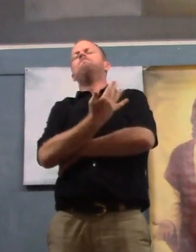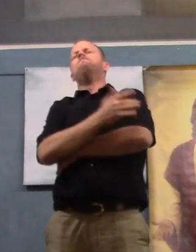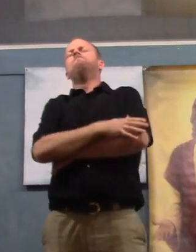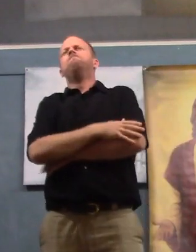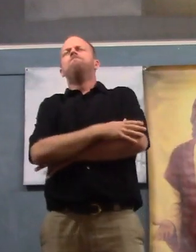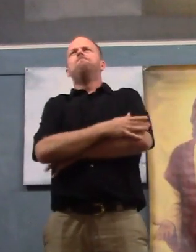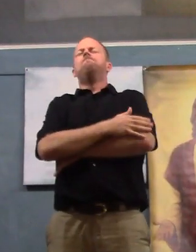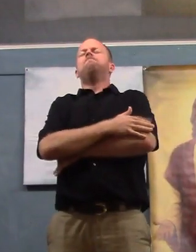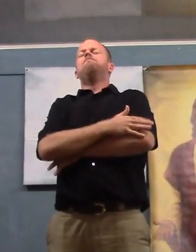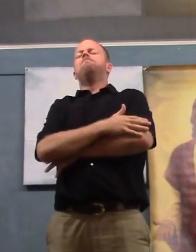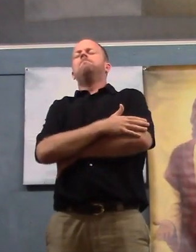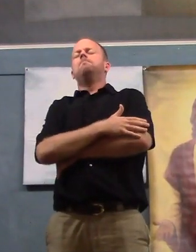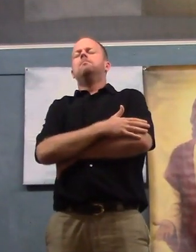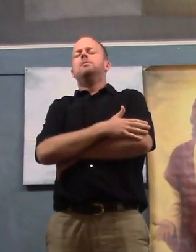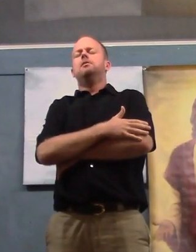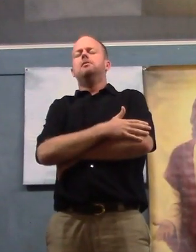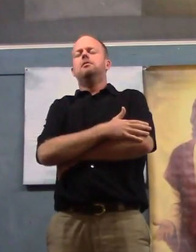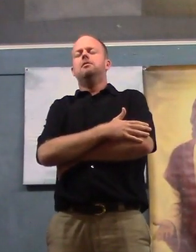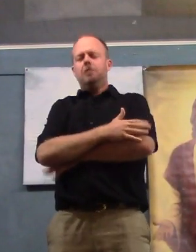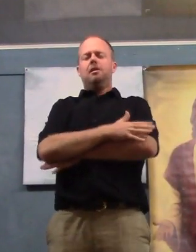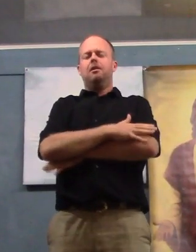Okay, I'll just sit here and wait. All right, fine. I'll just wait.